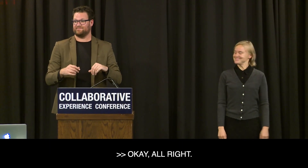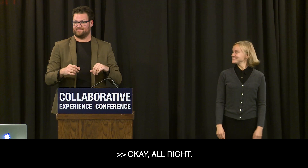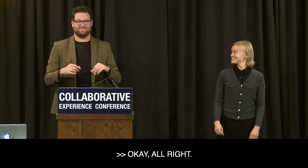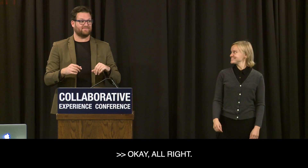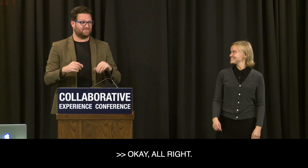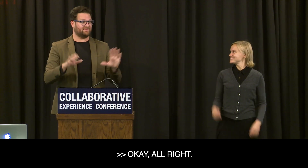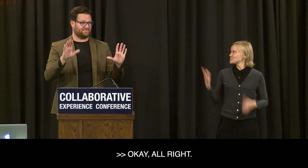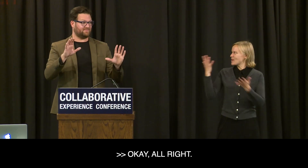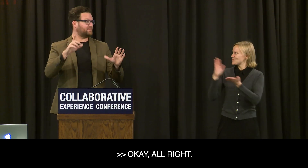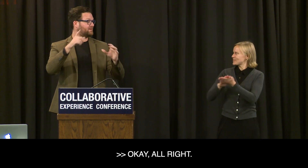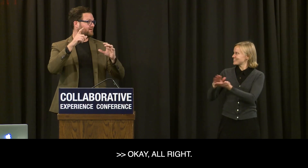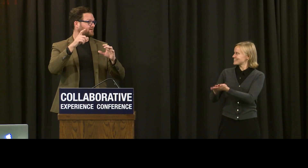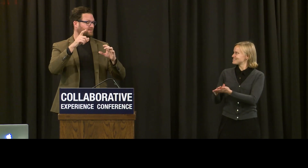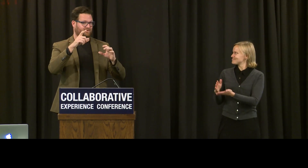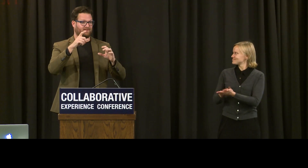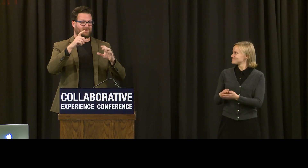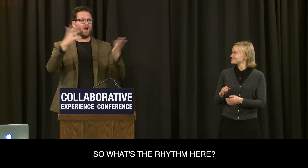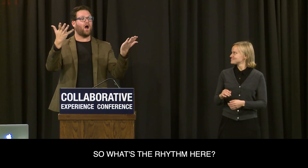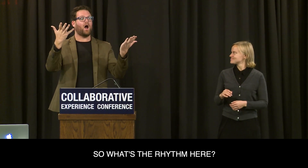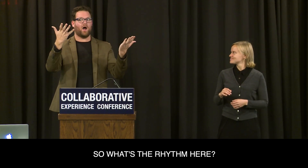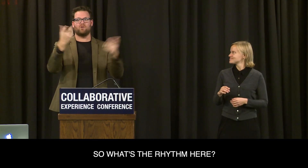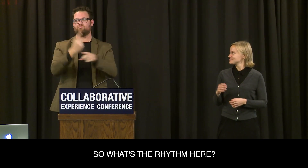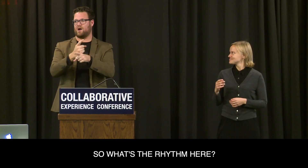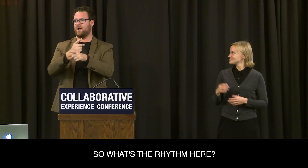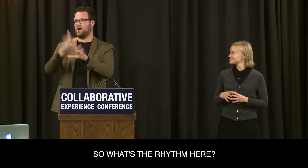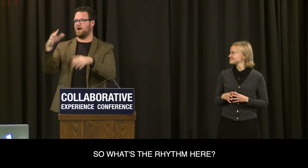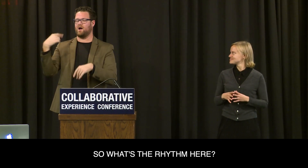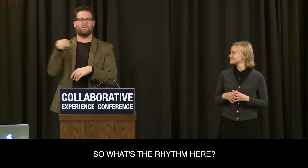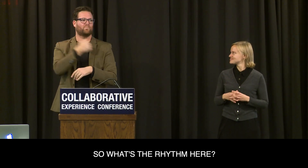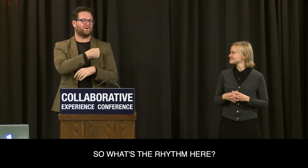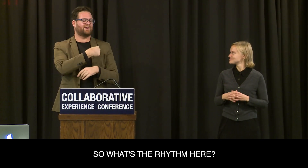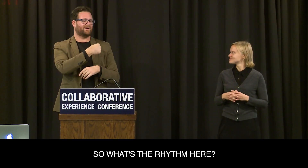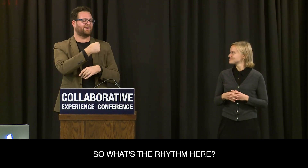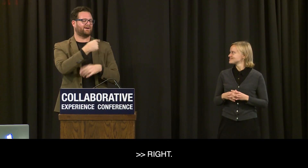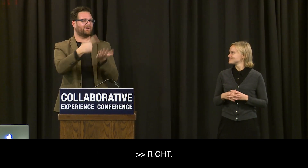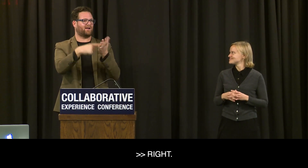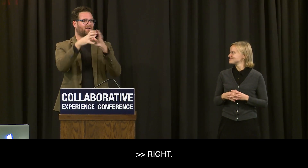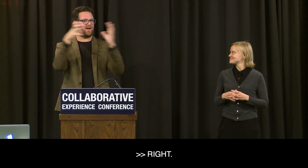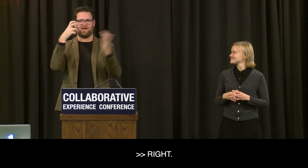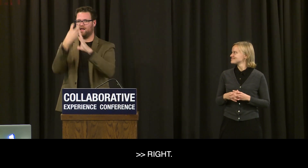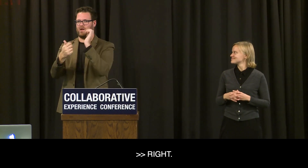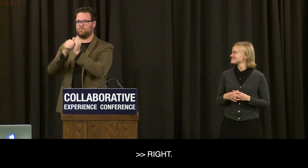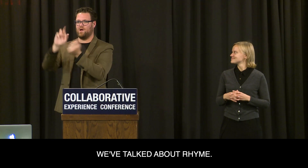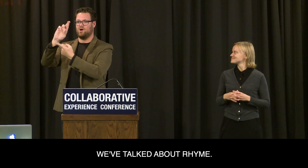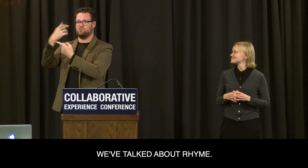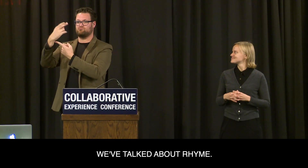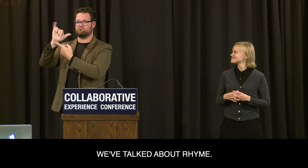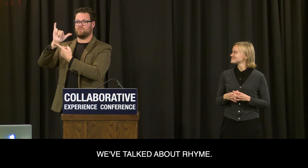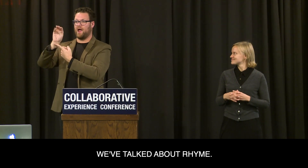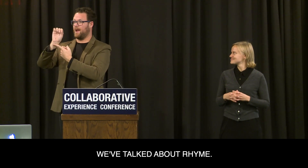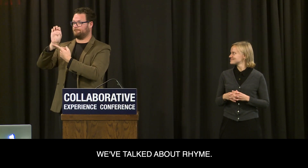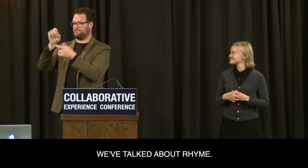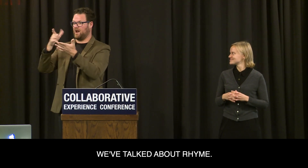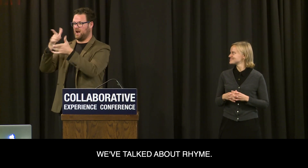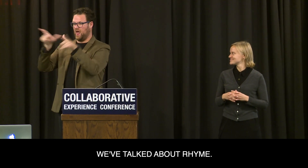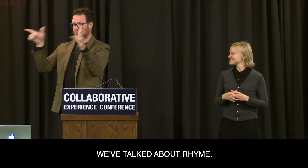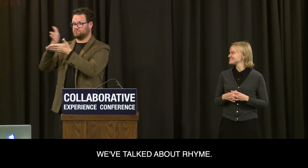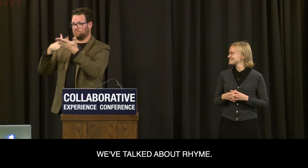right. So what's the rhythm here? Right. We've talked about